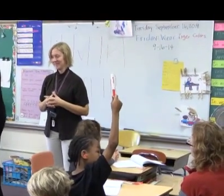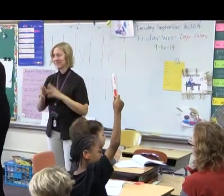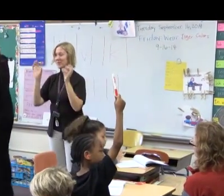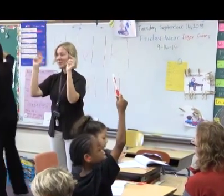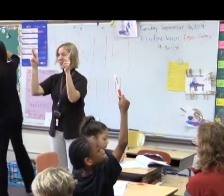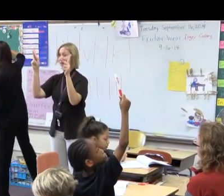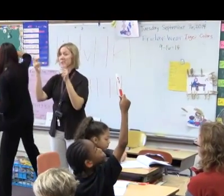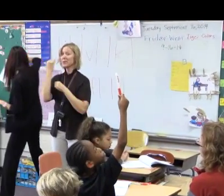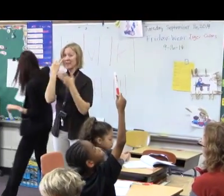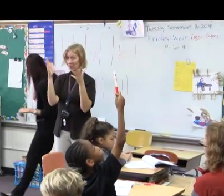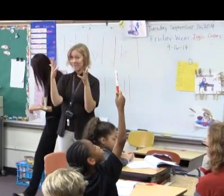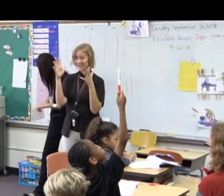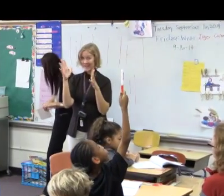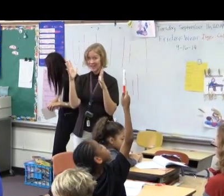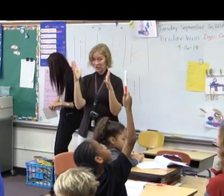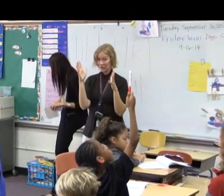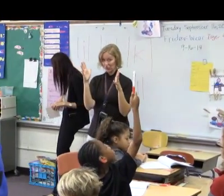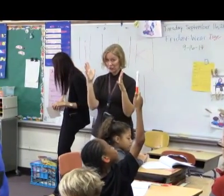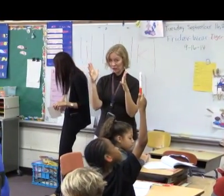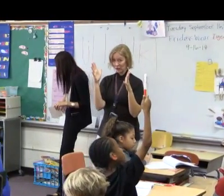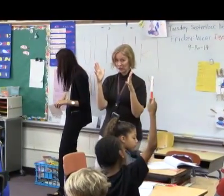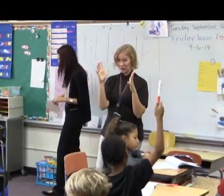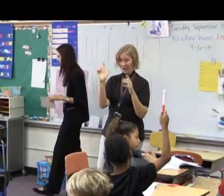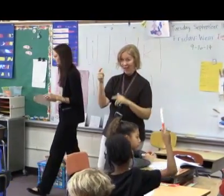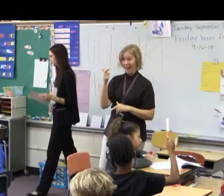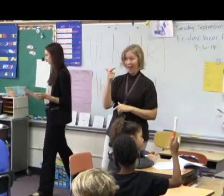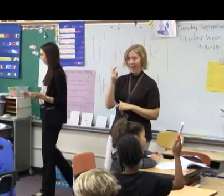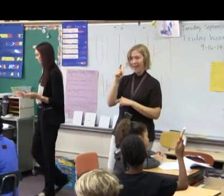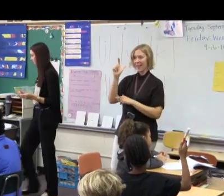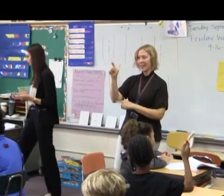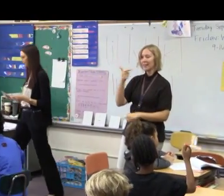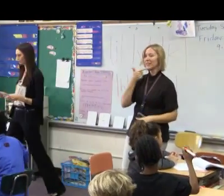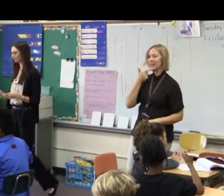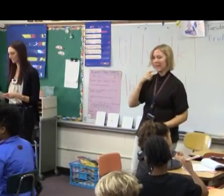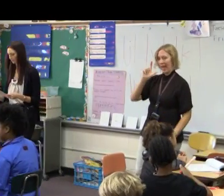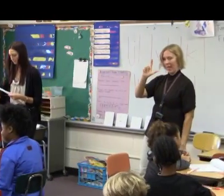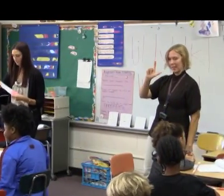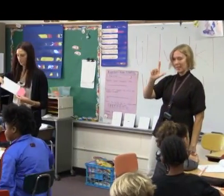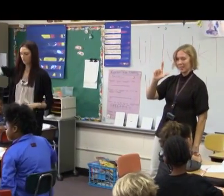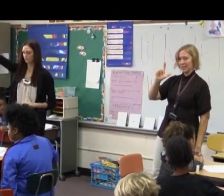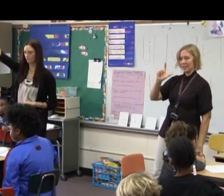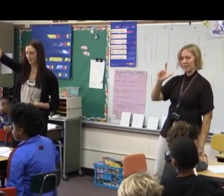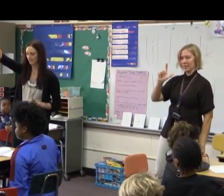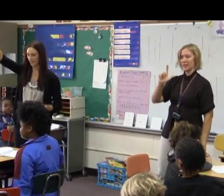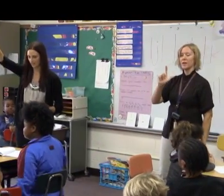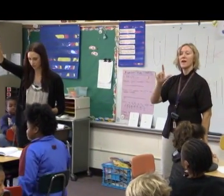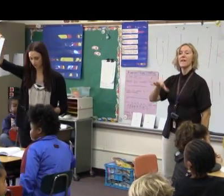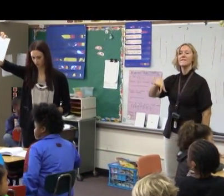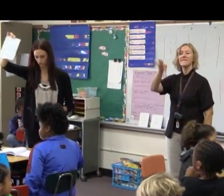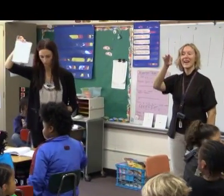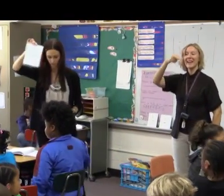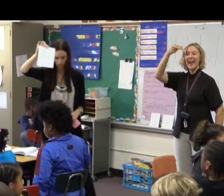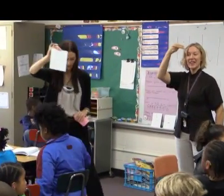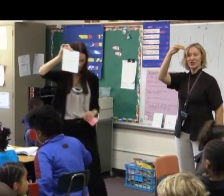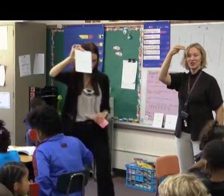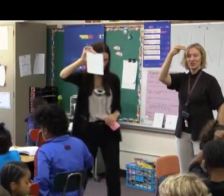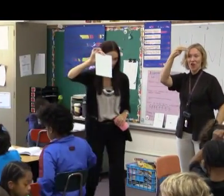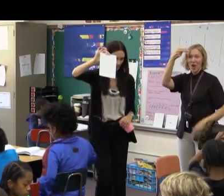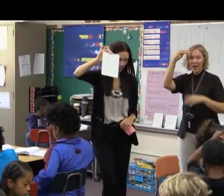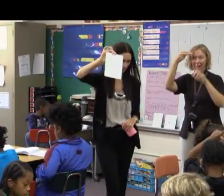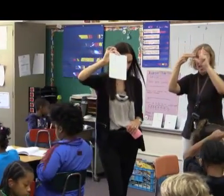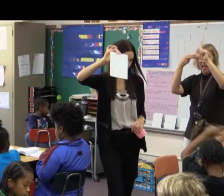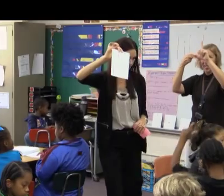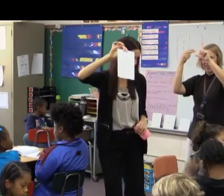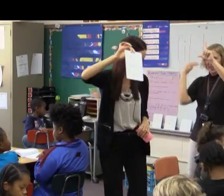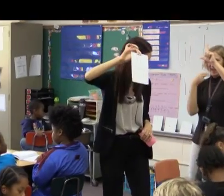All right, if you are done tracing the L, the L for lip, find the H. It's right under